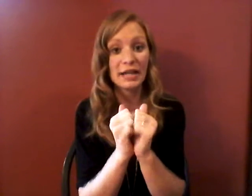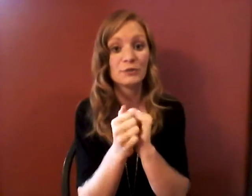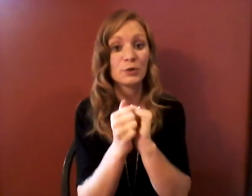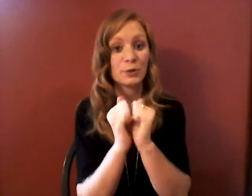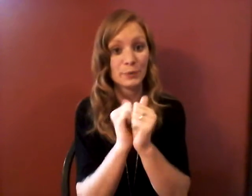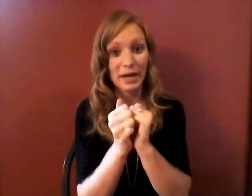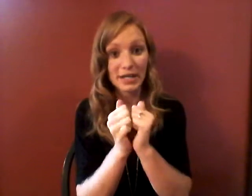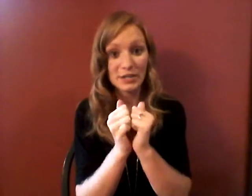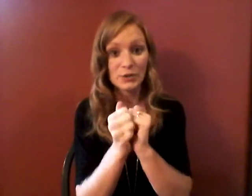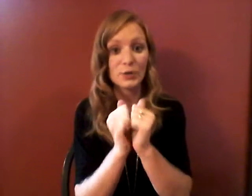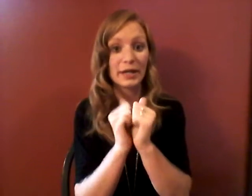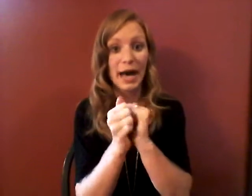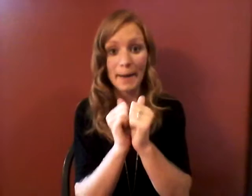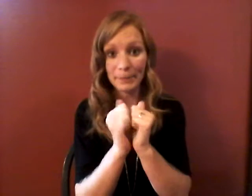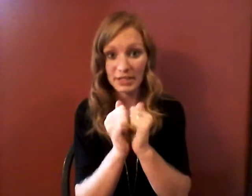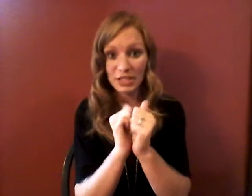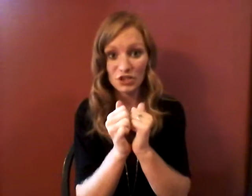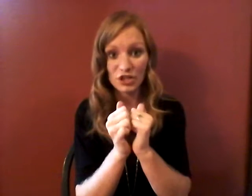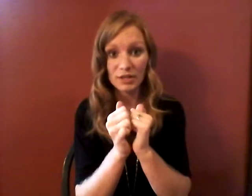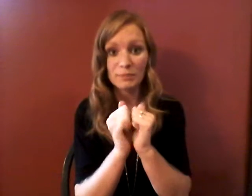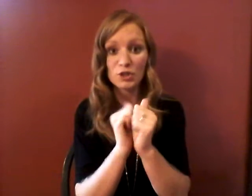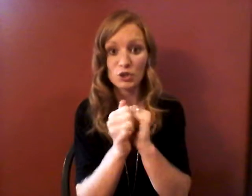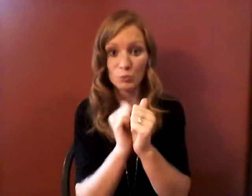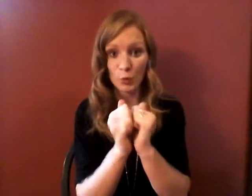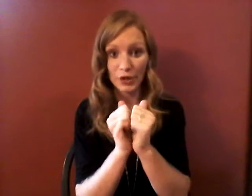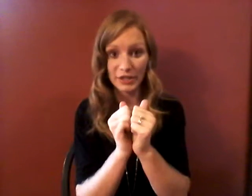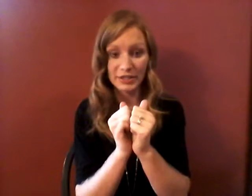for race or competition, sports.